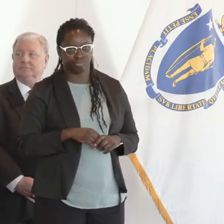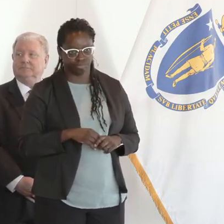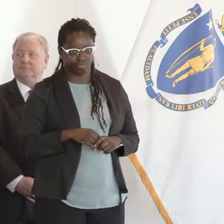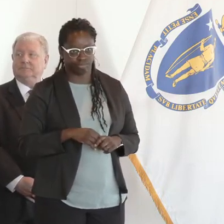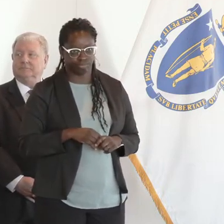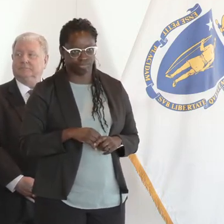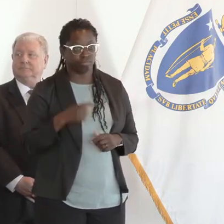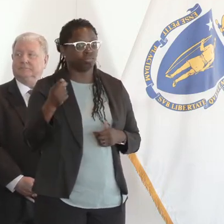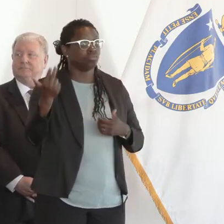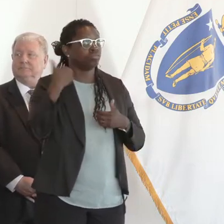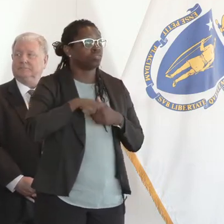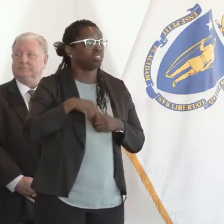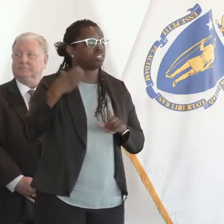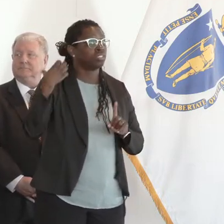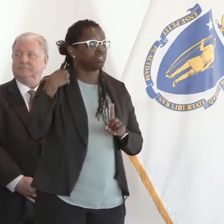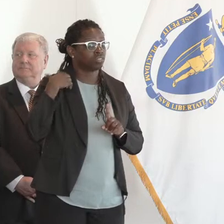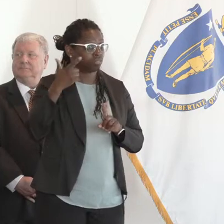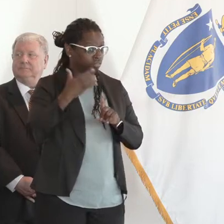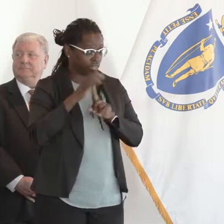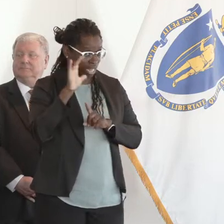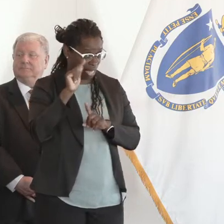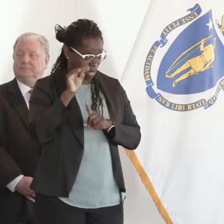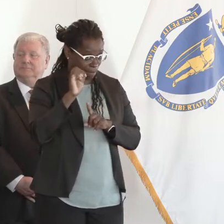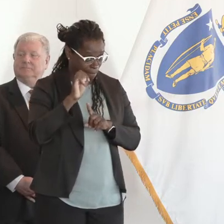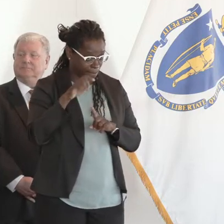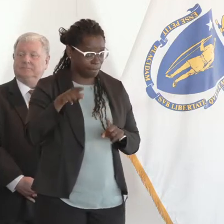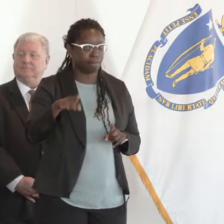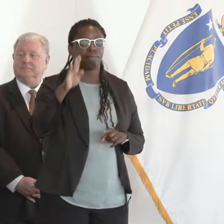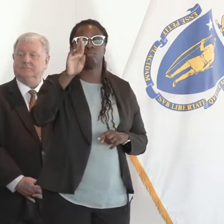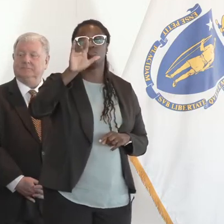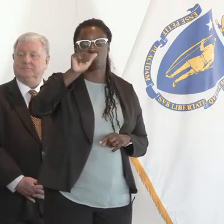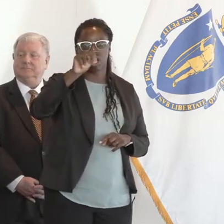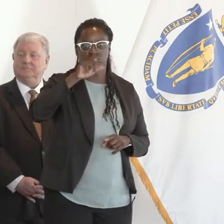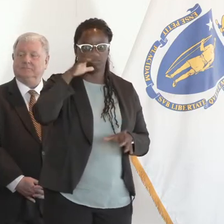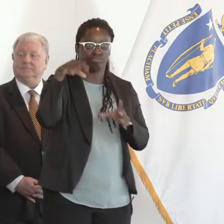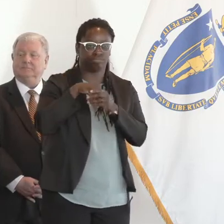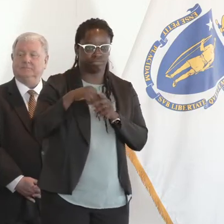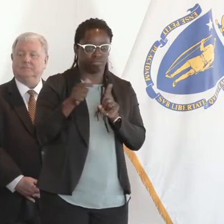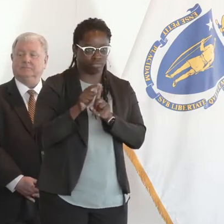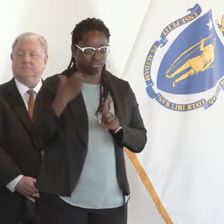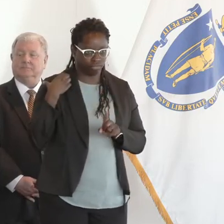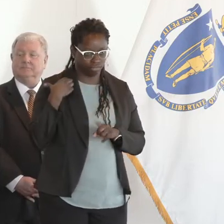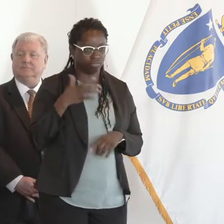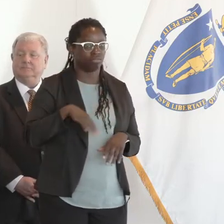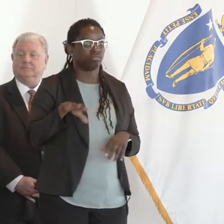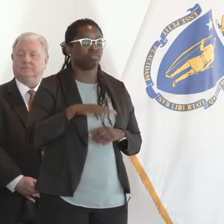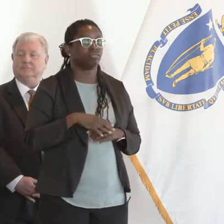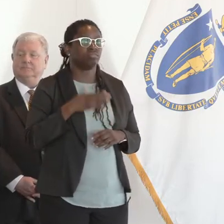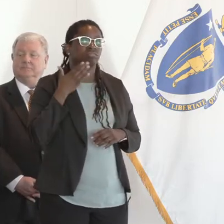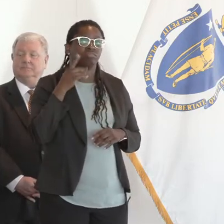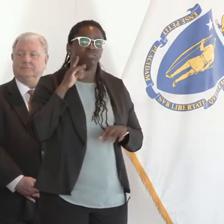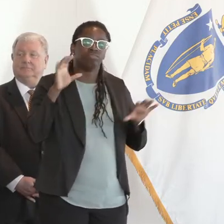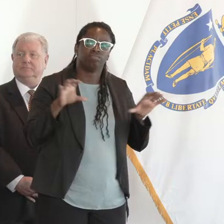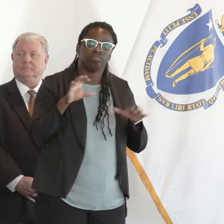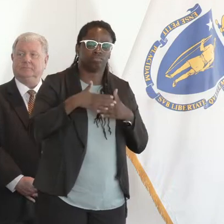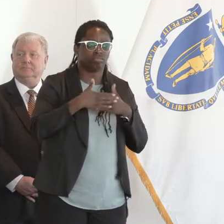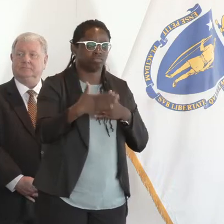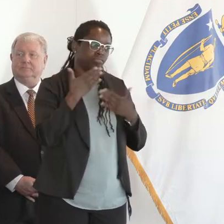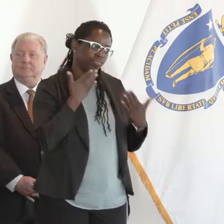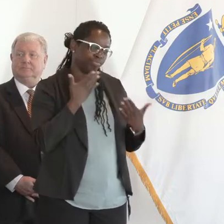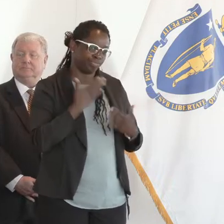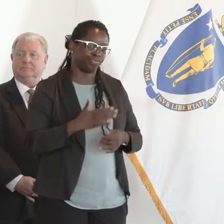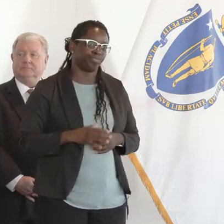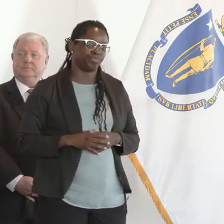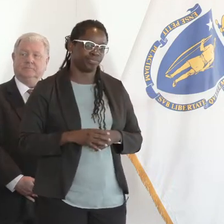Officer, Brian Sweat. Thank you for all that you do every single day. Welcome to all of our distinguished guests. We are